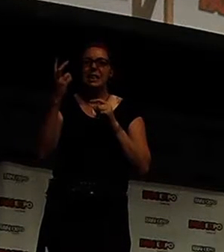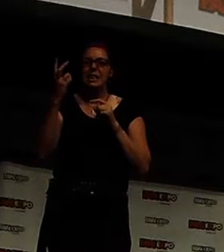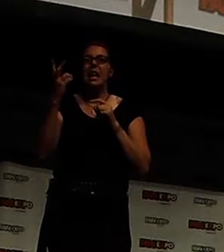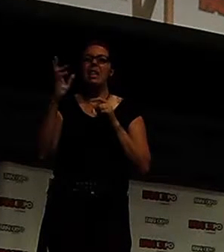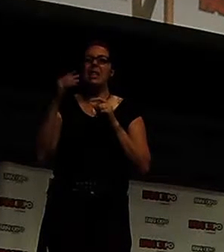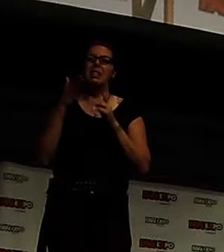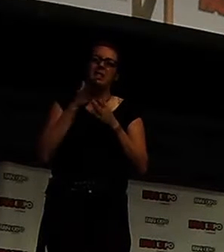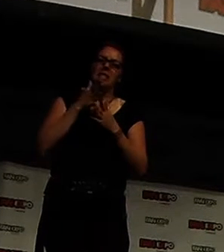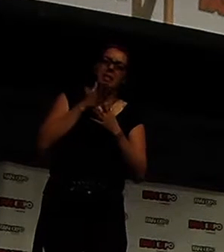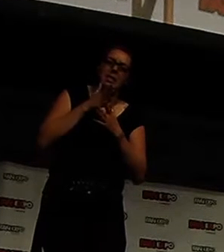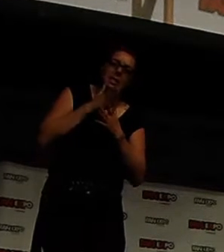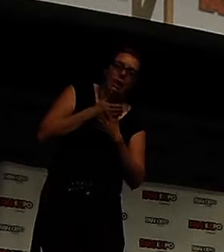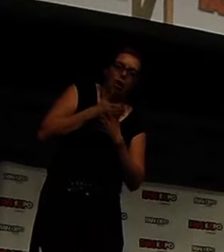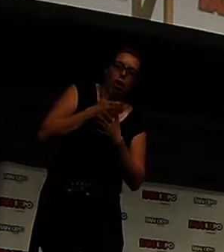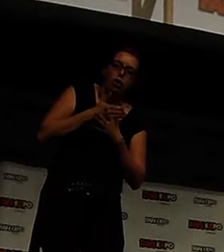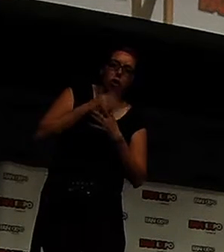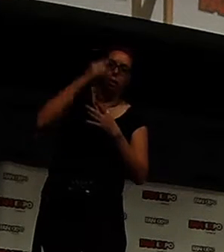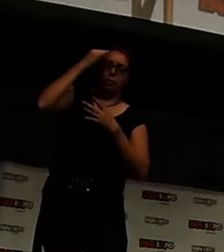good.